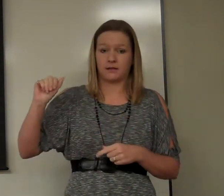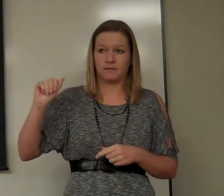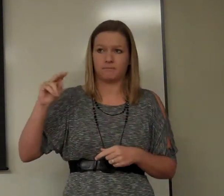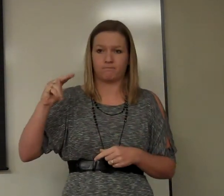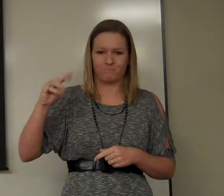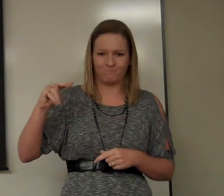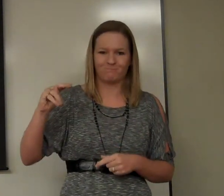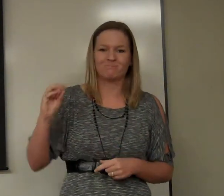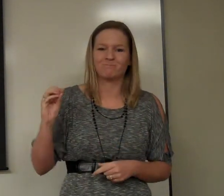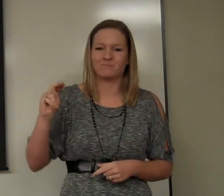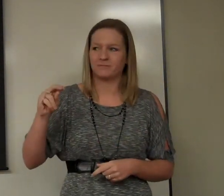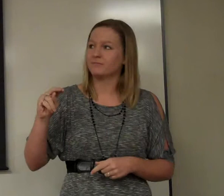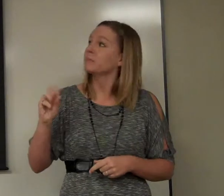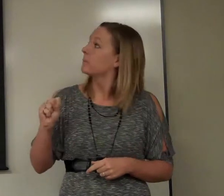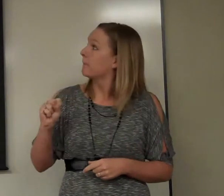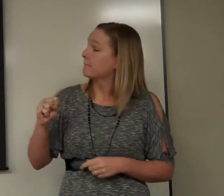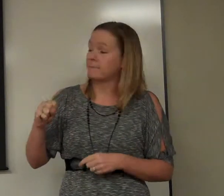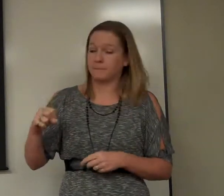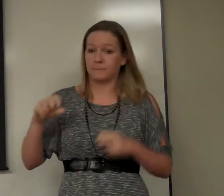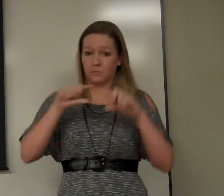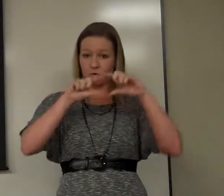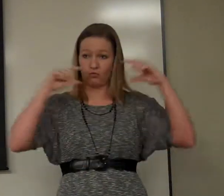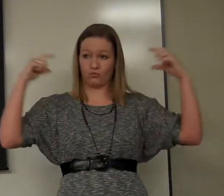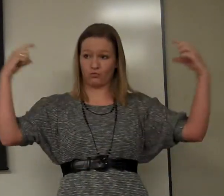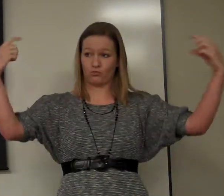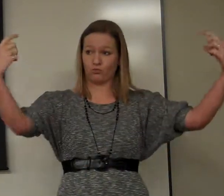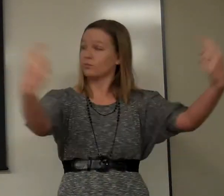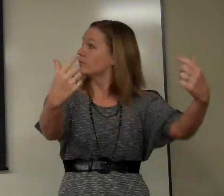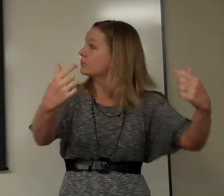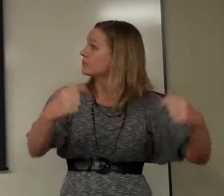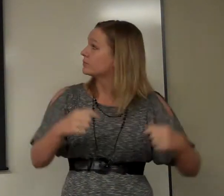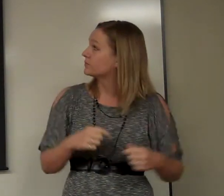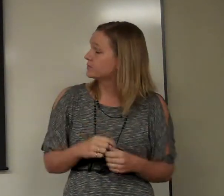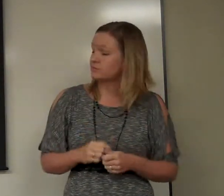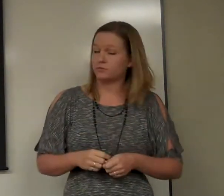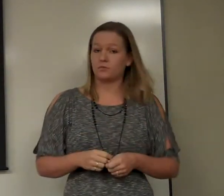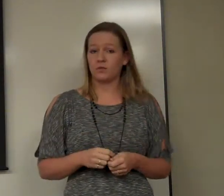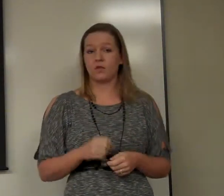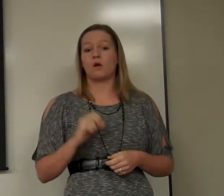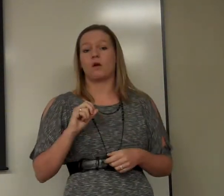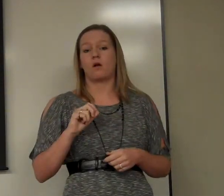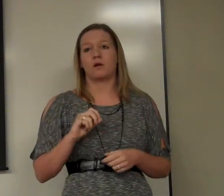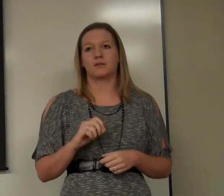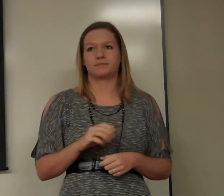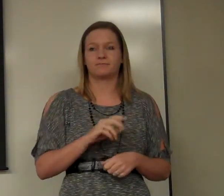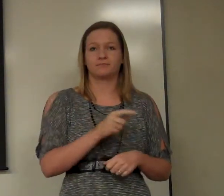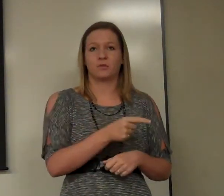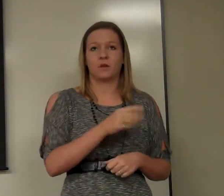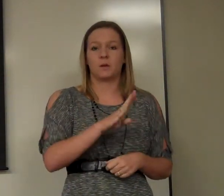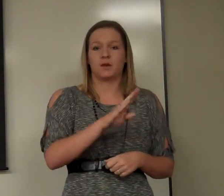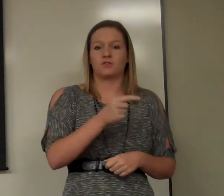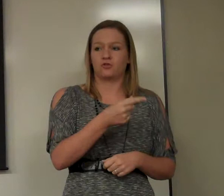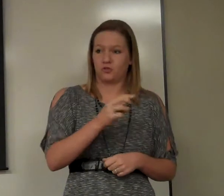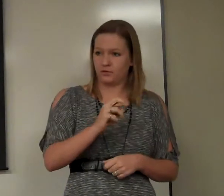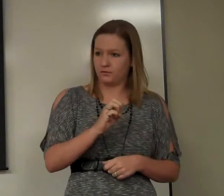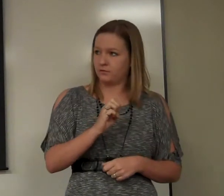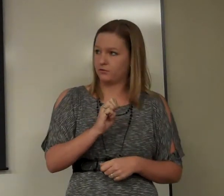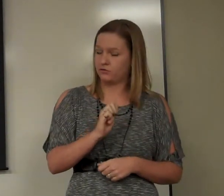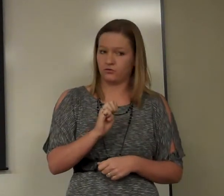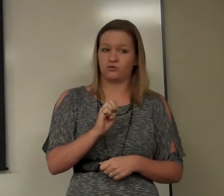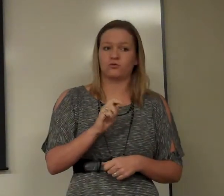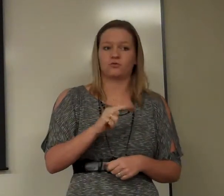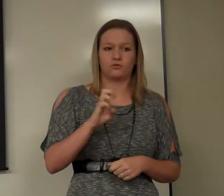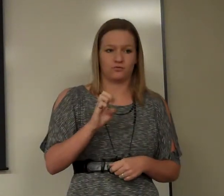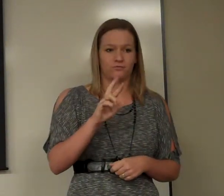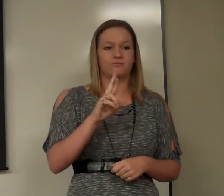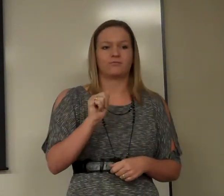Now, the British general who's in charge of Boston says, okay, we surrender, but if you don't let us leave peacefully,